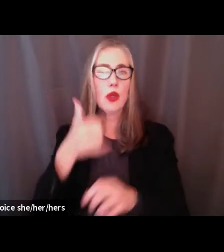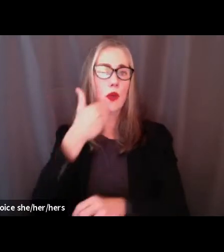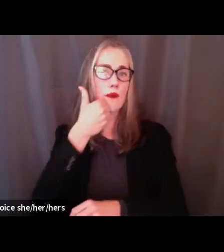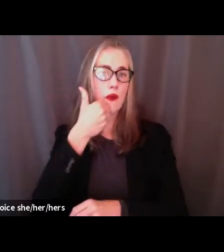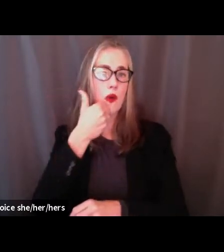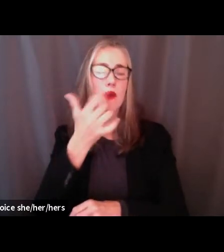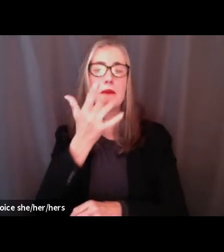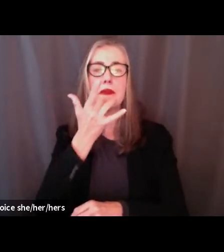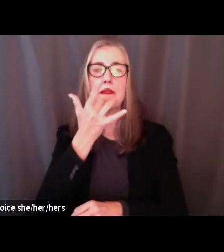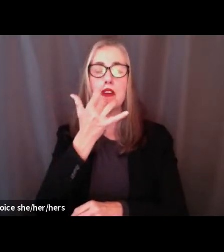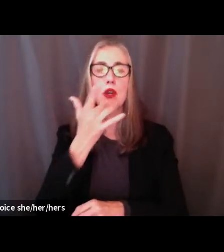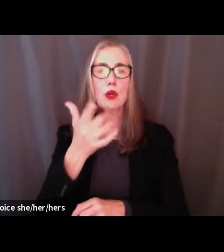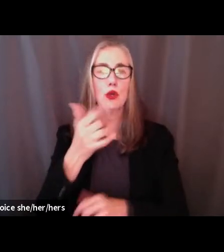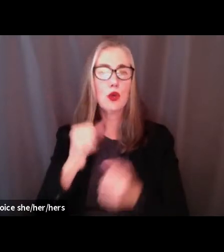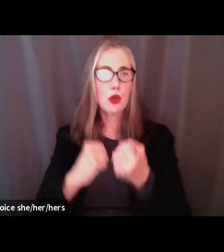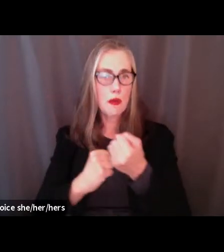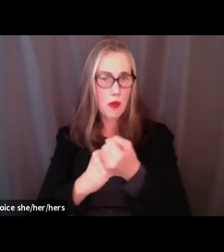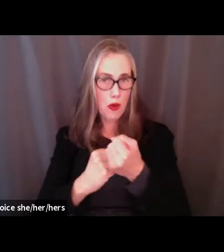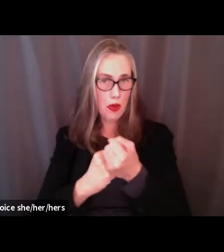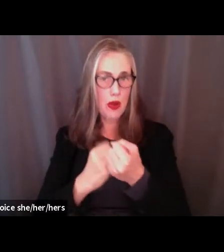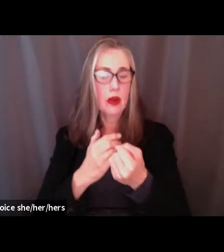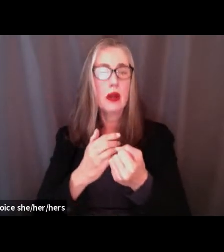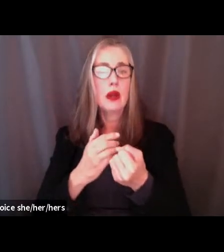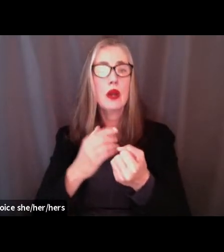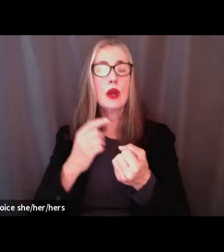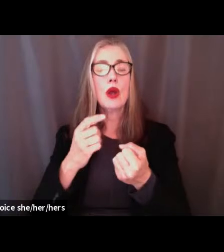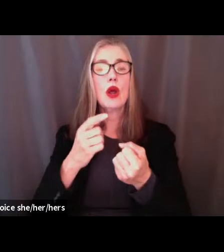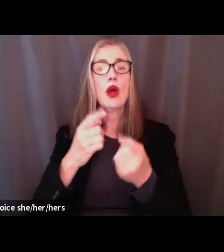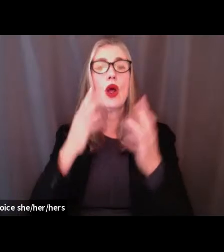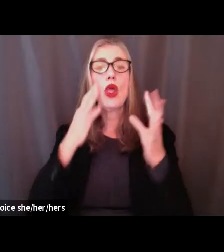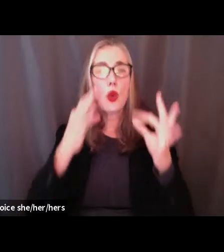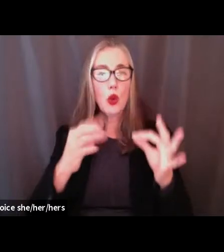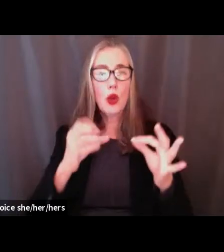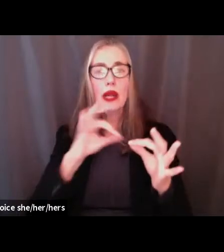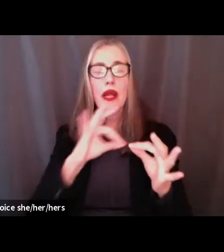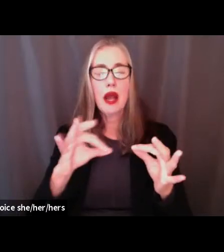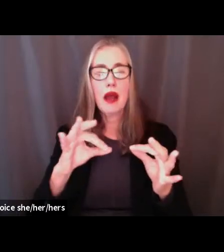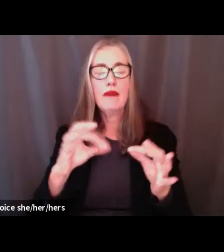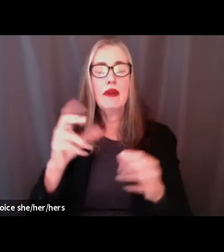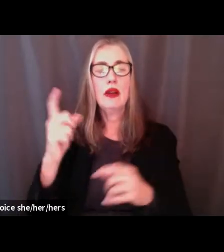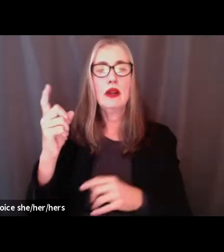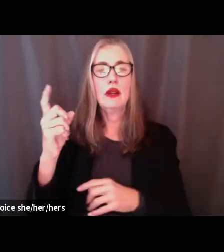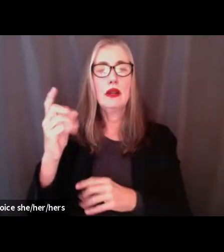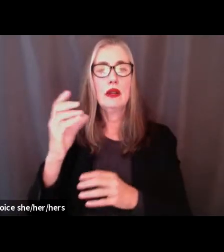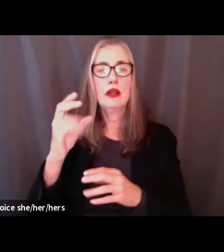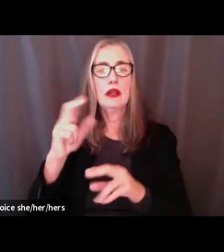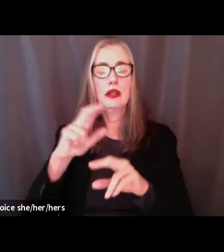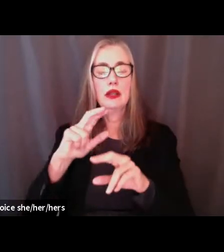of upholding the ruling of the chair, please indicate by pressing *9.